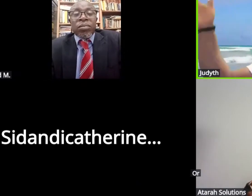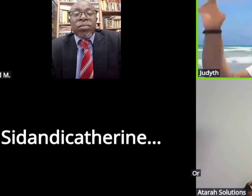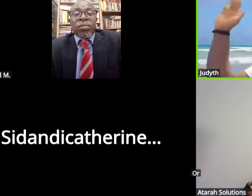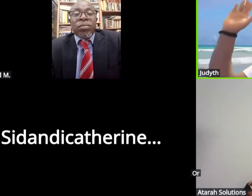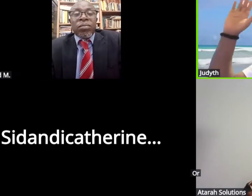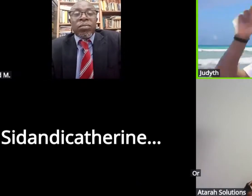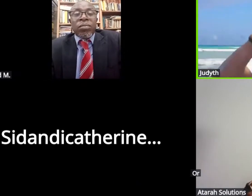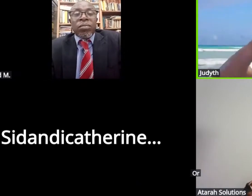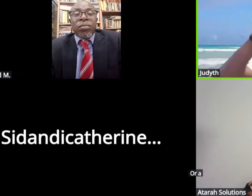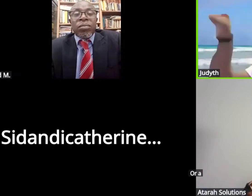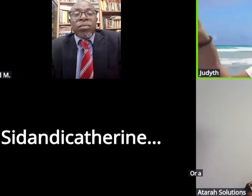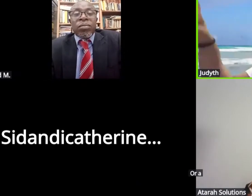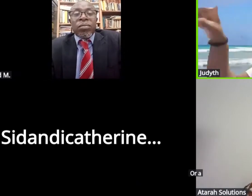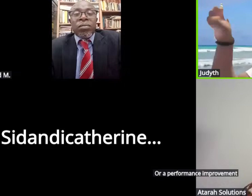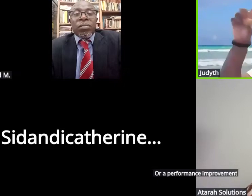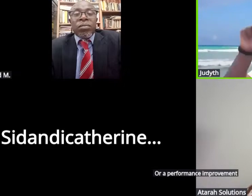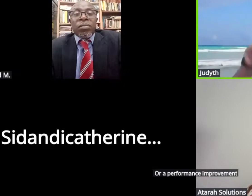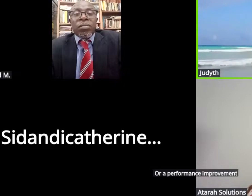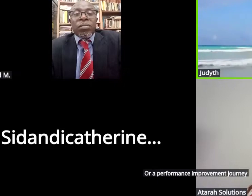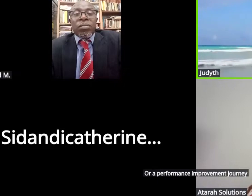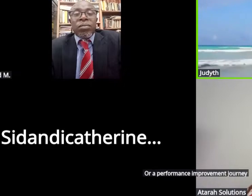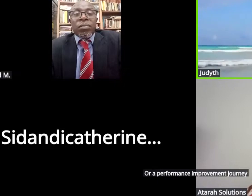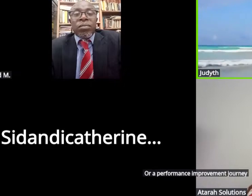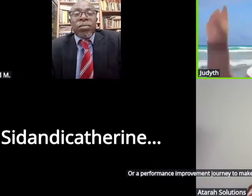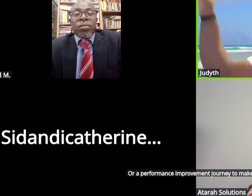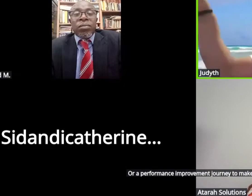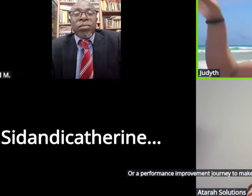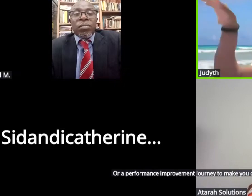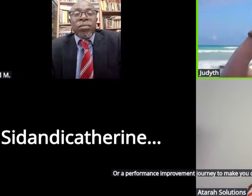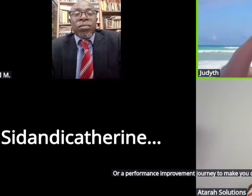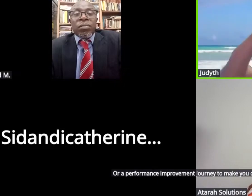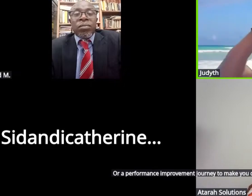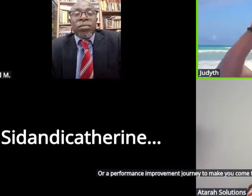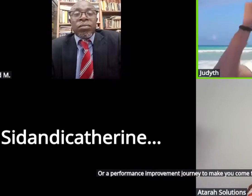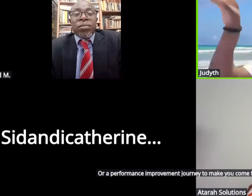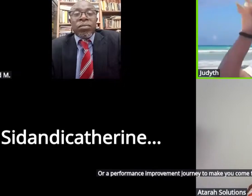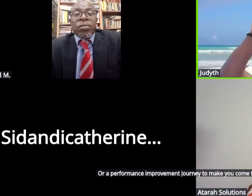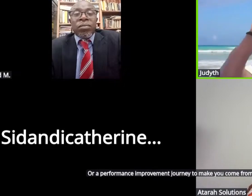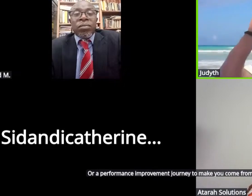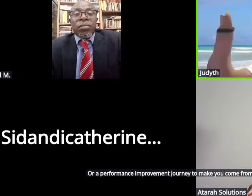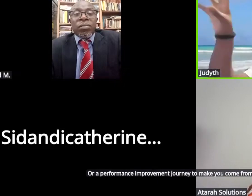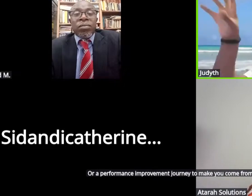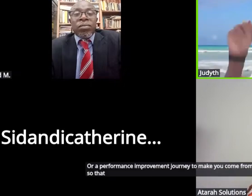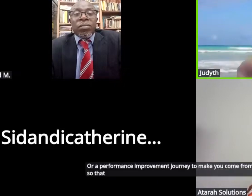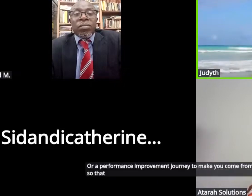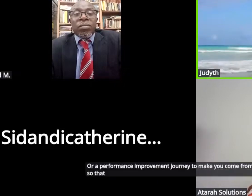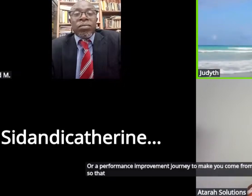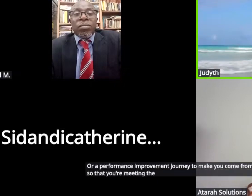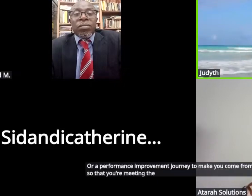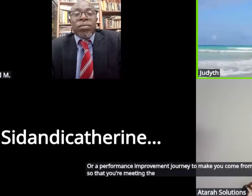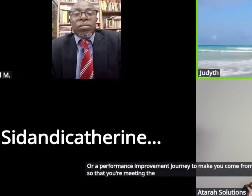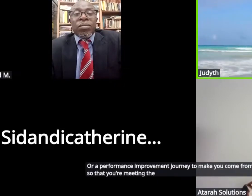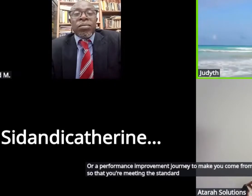performance improvement journey to make you come from a point A to point B so that you're meeting the standard.